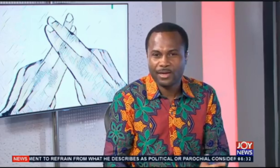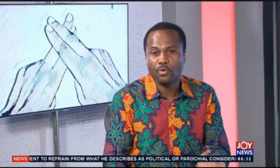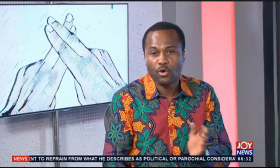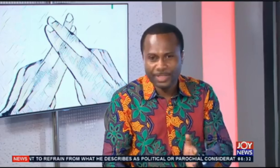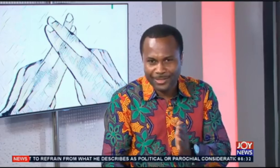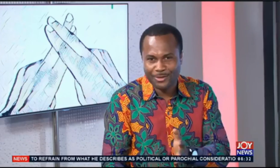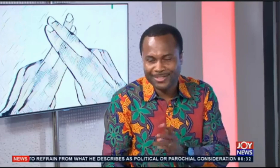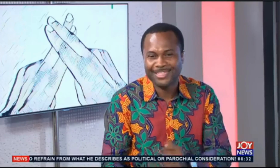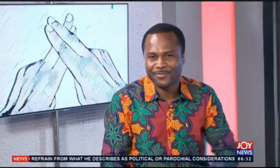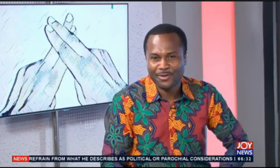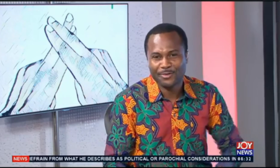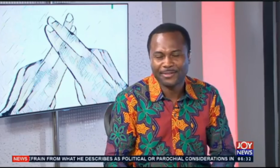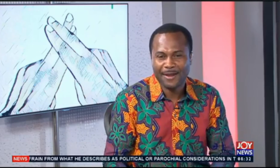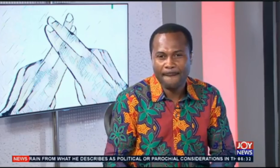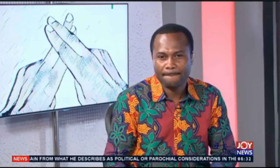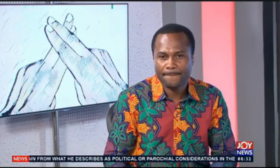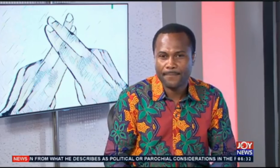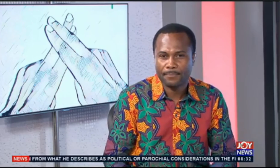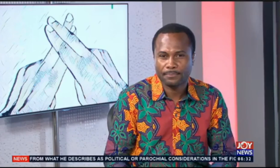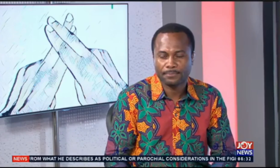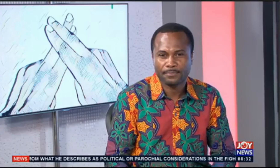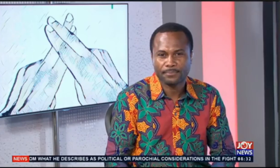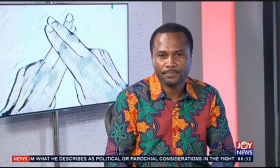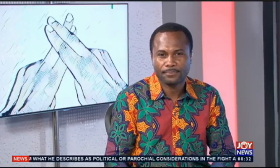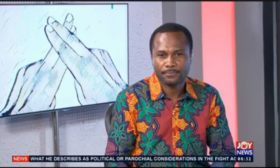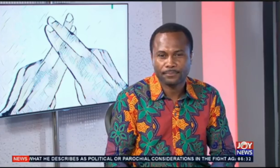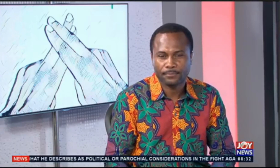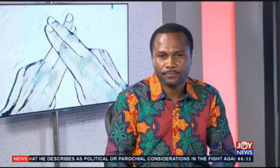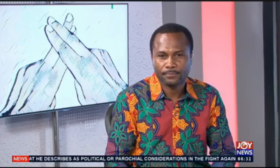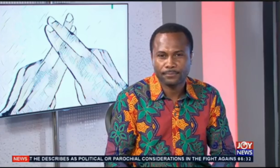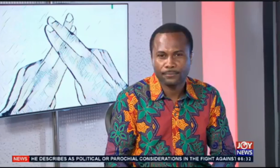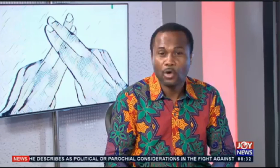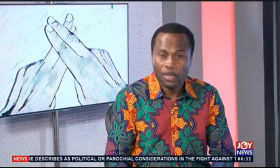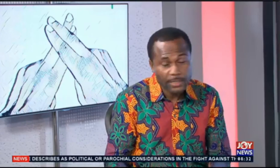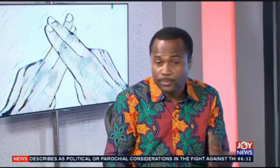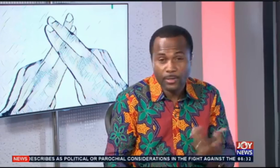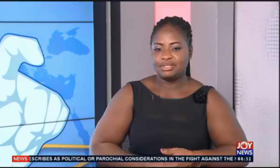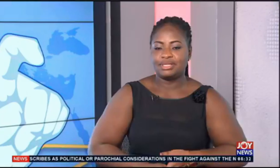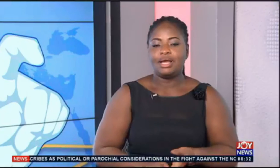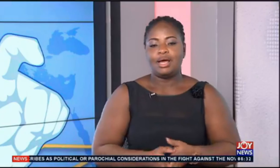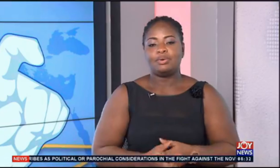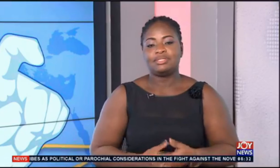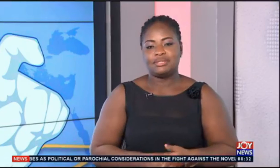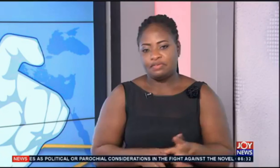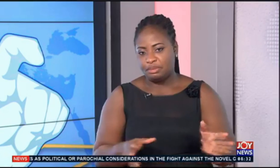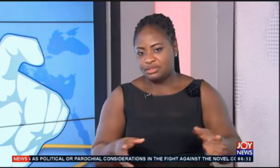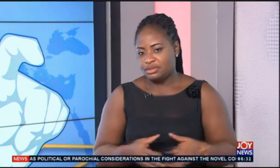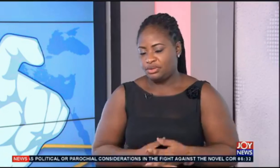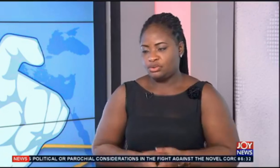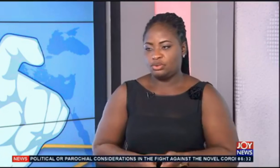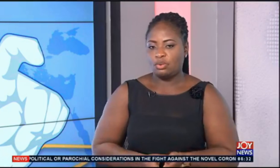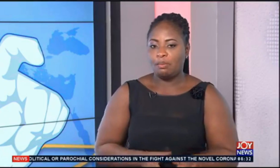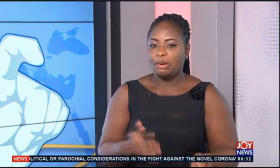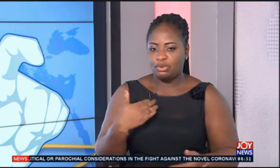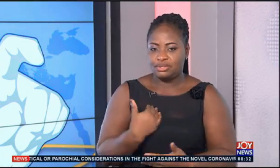then the rewards also need to follow. Should I want to say something before. Okay, please. You're free. I want to say a very big thank